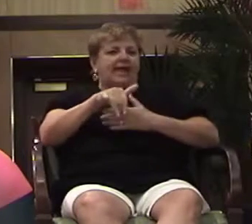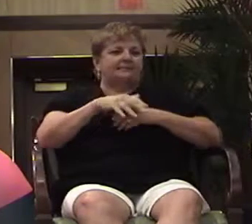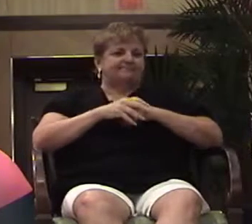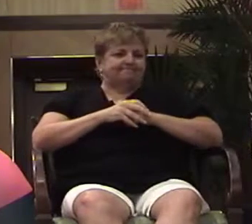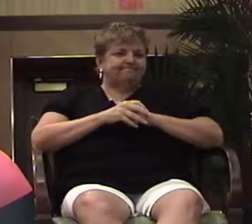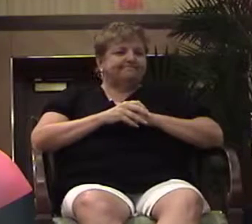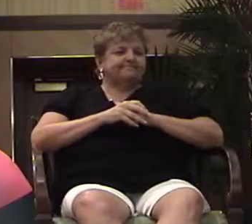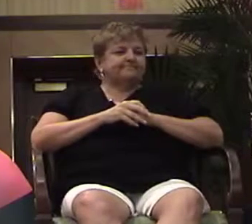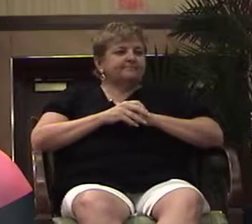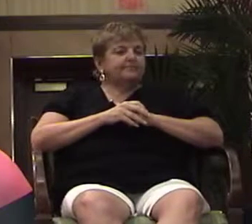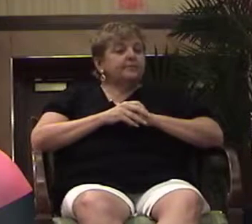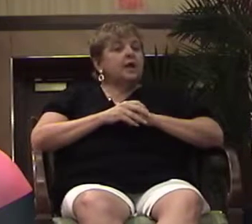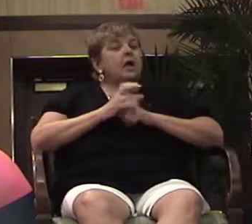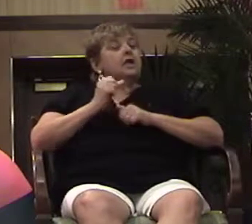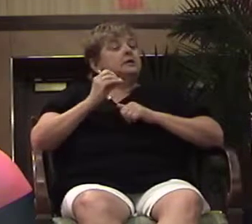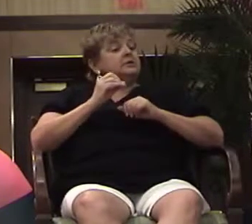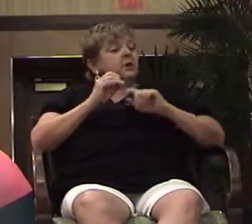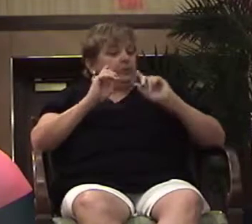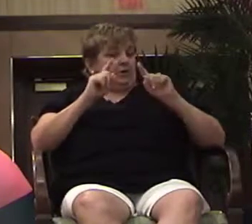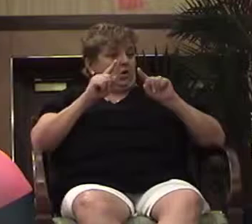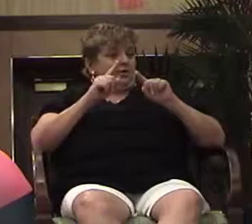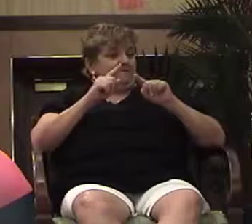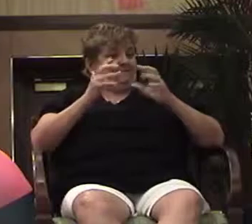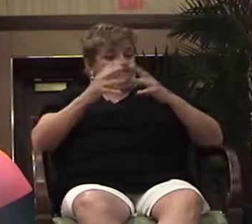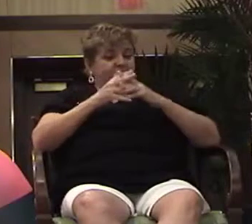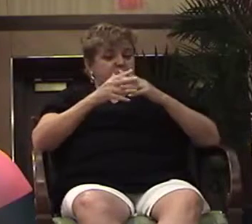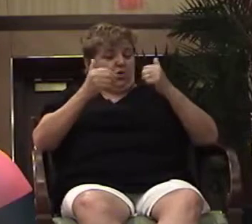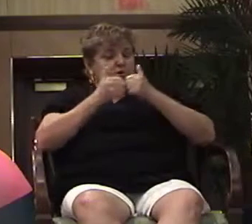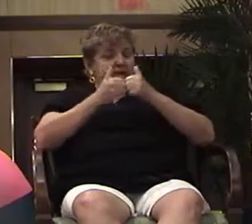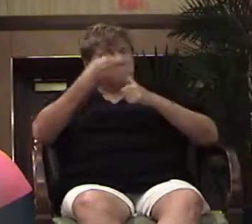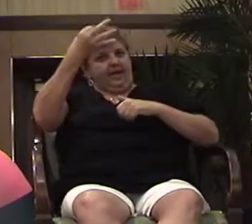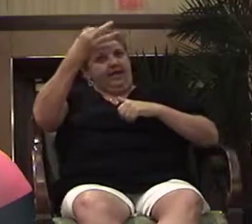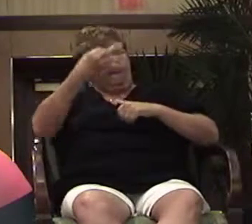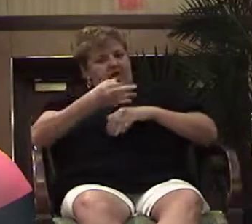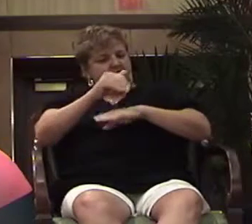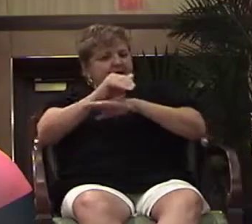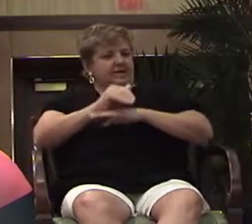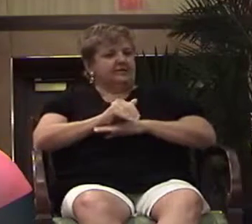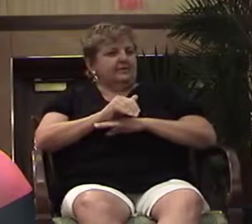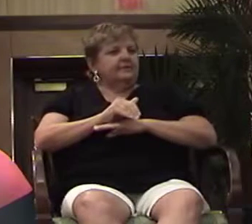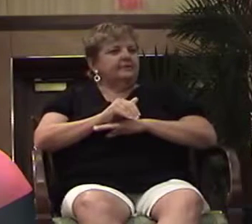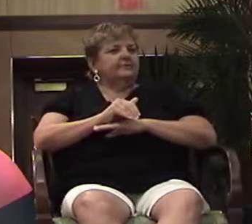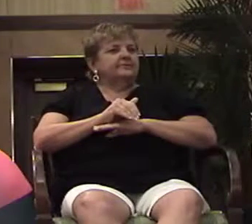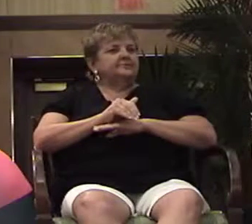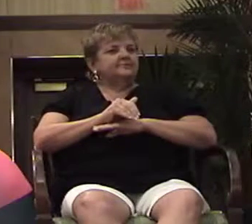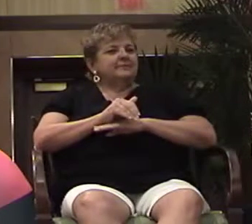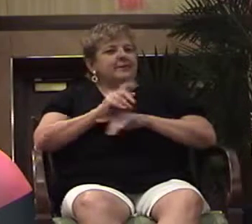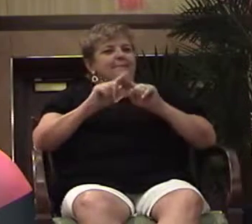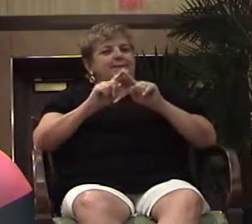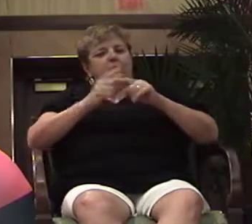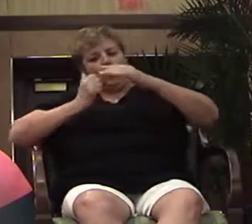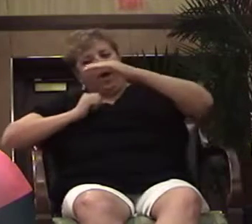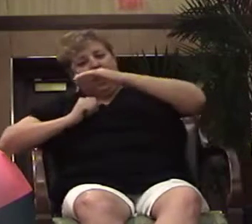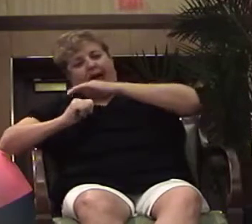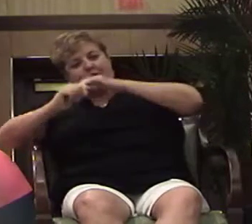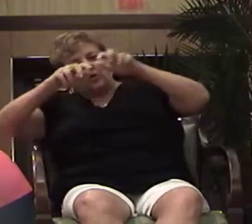we went to football games on Friday night, but we'd be under the bleachers drinking our booze and